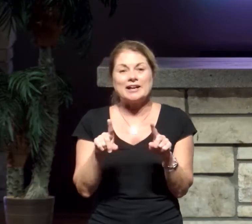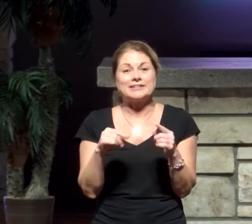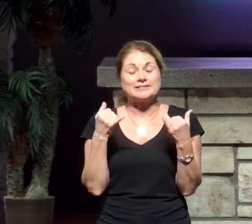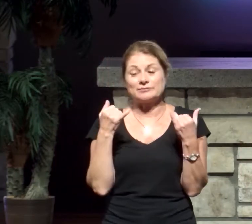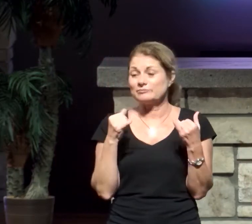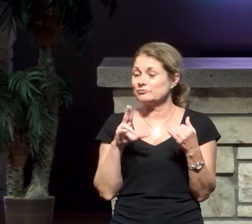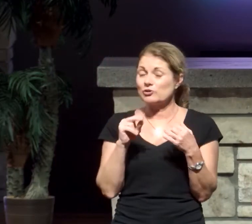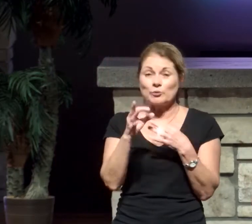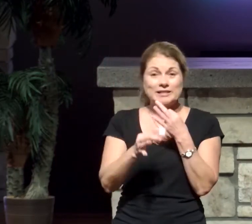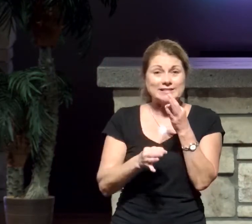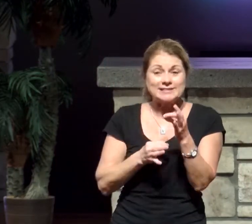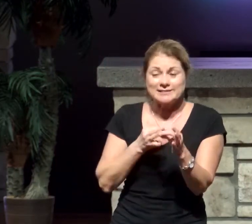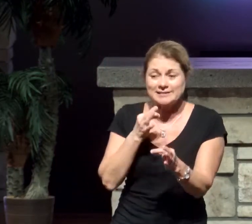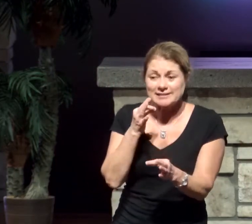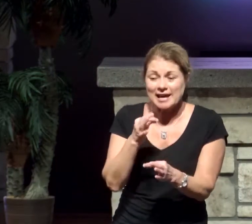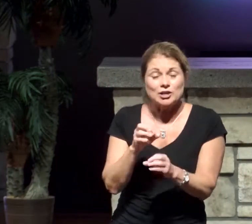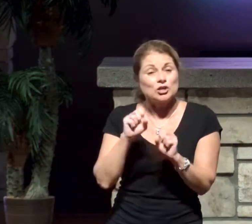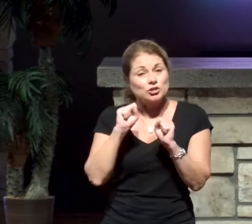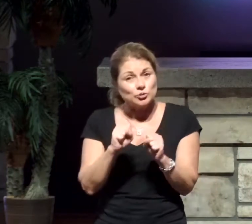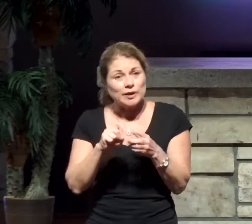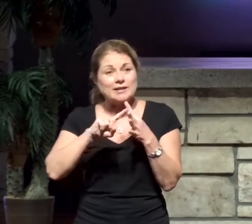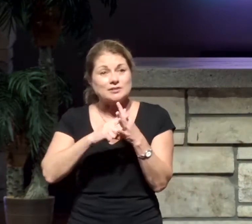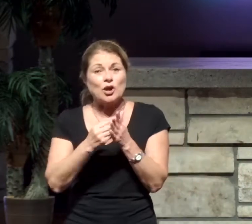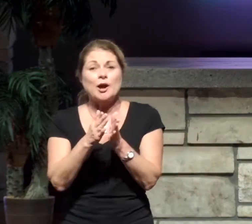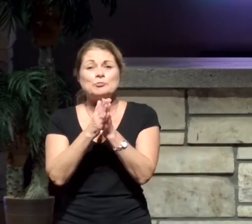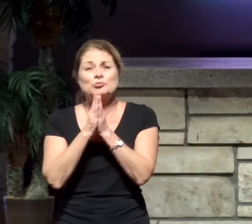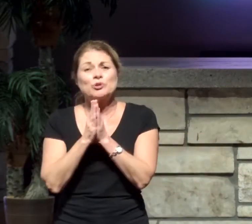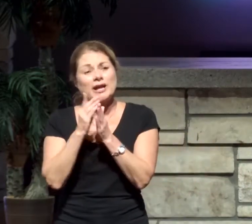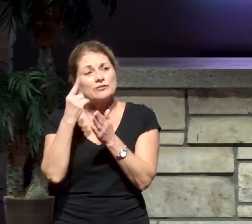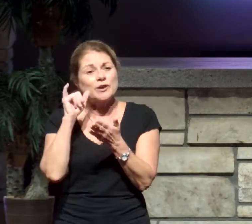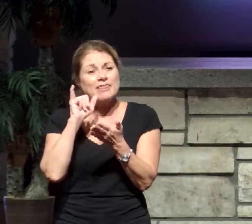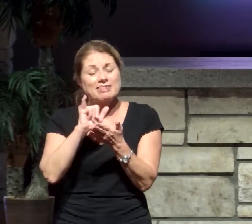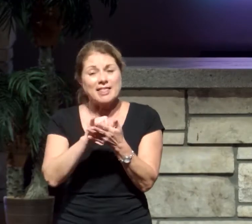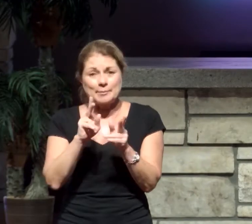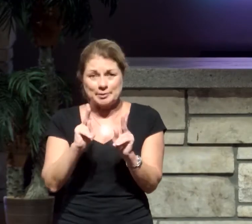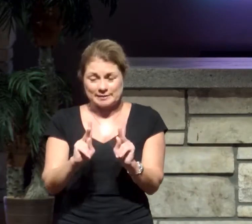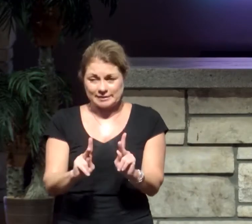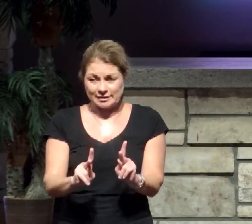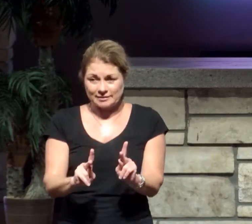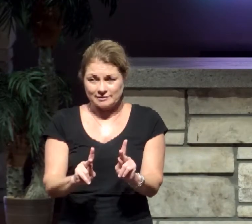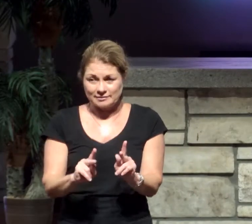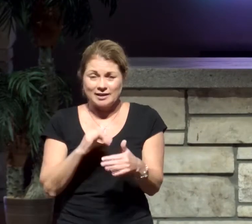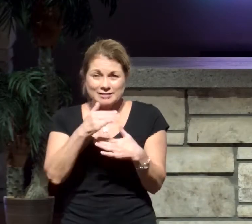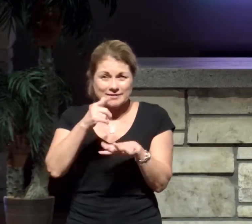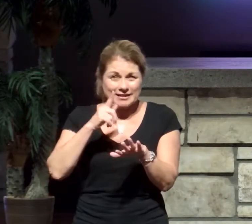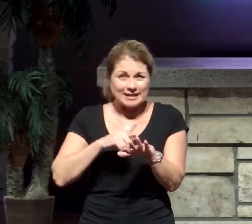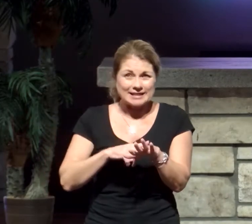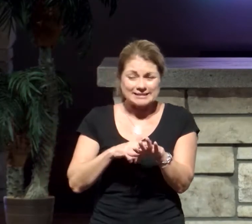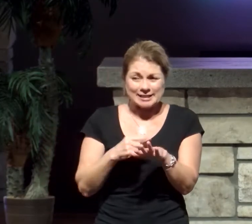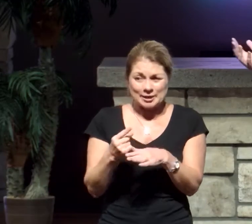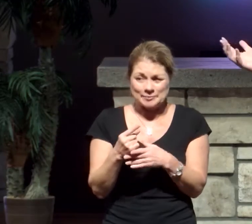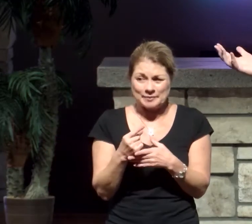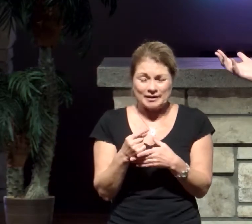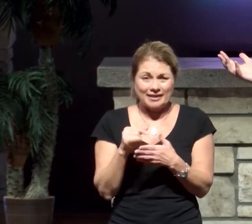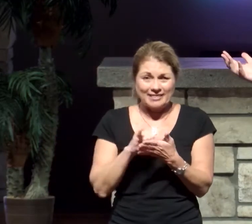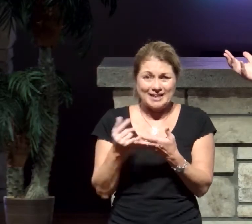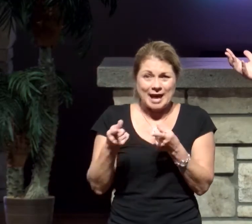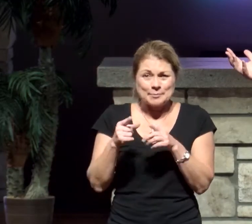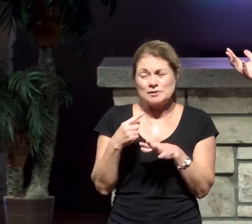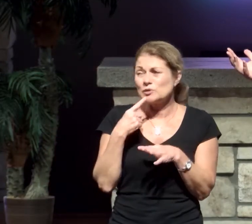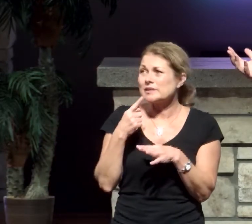instead. You can start praying for that person. That the next time they do something like this, it's like, God, I am